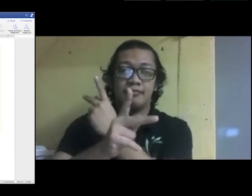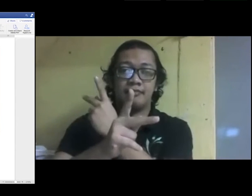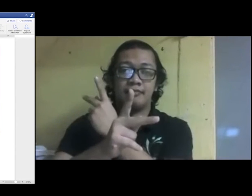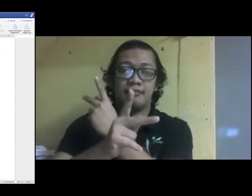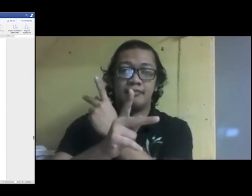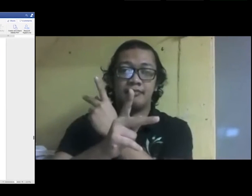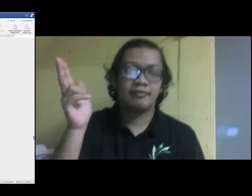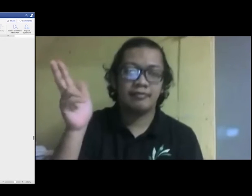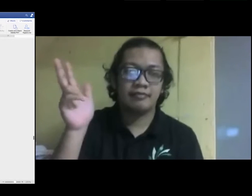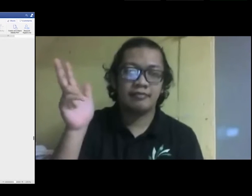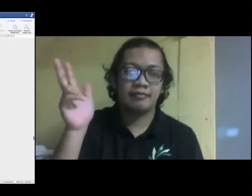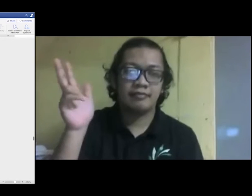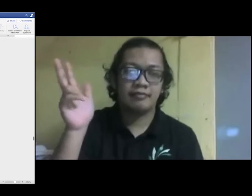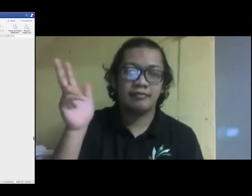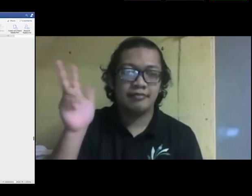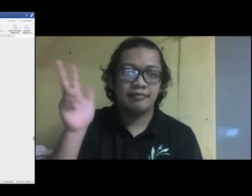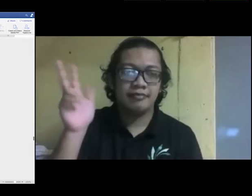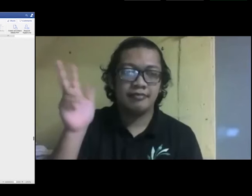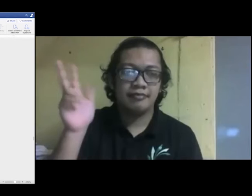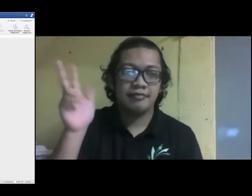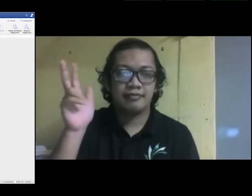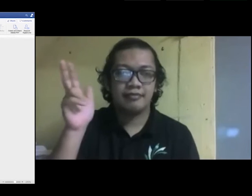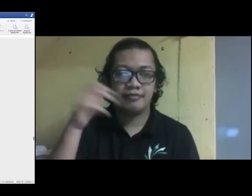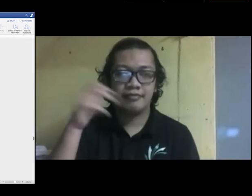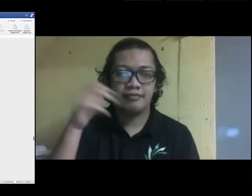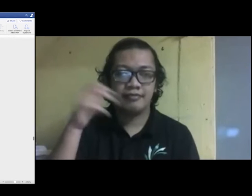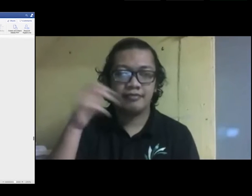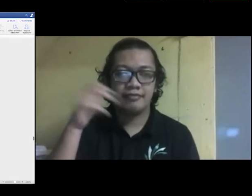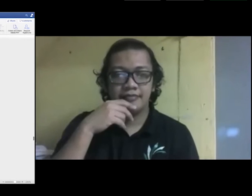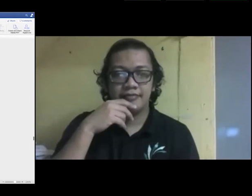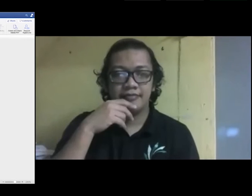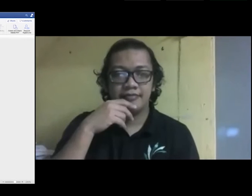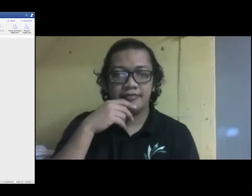other examples. So Okay.